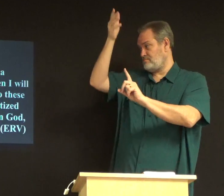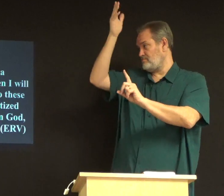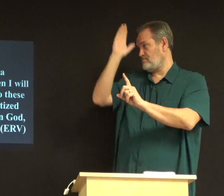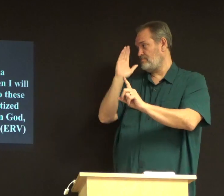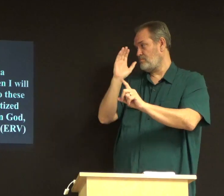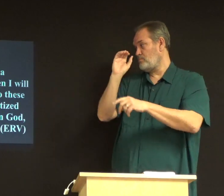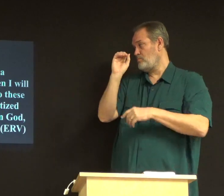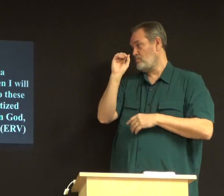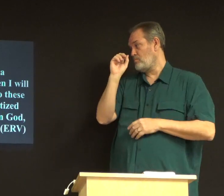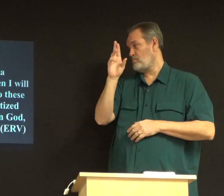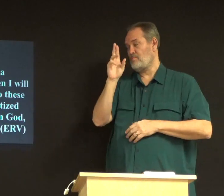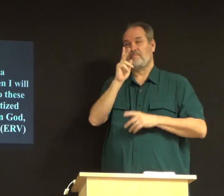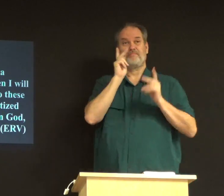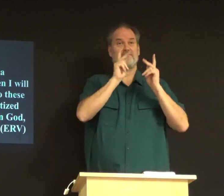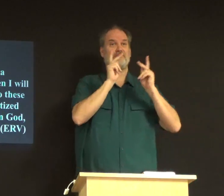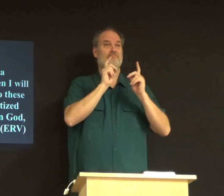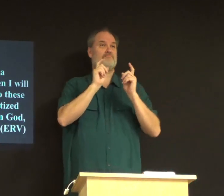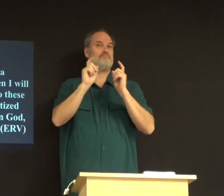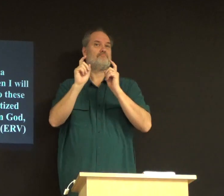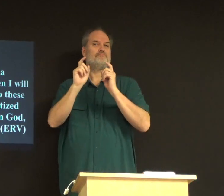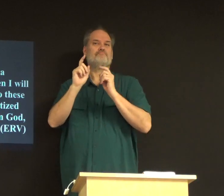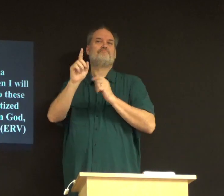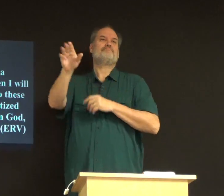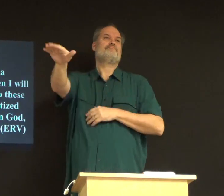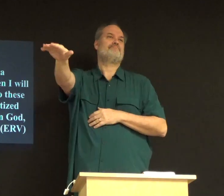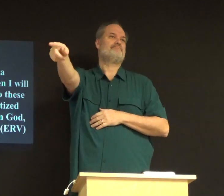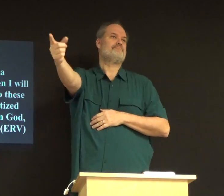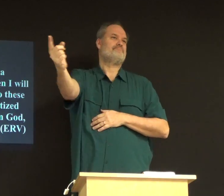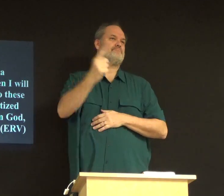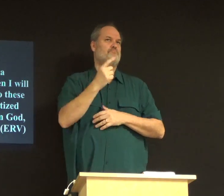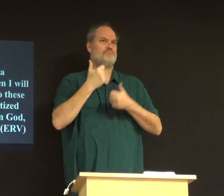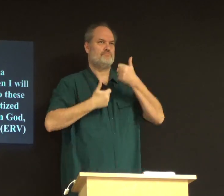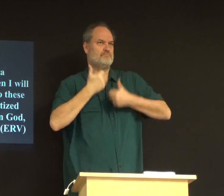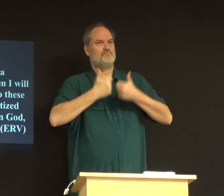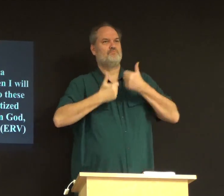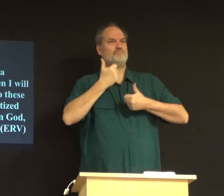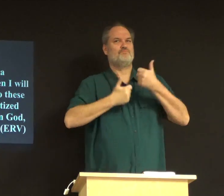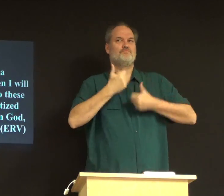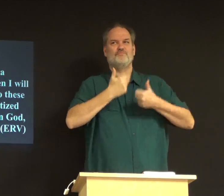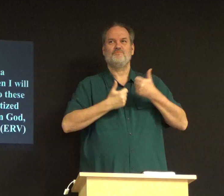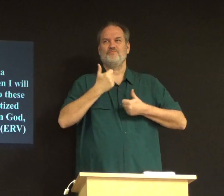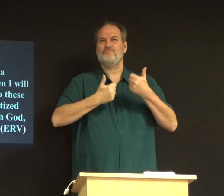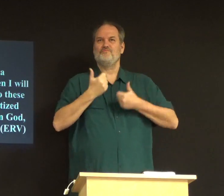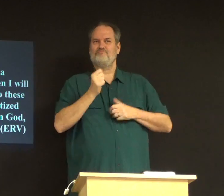Did his authority come from God, or was it only from other people?